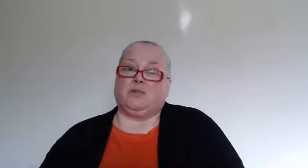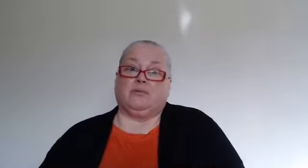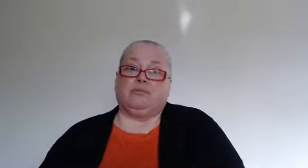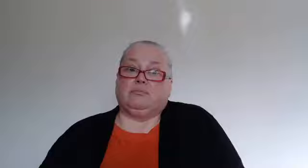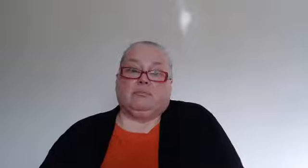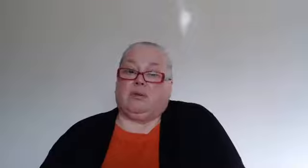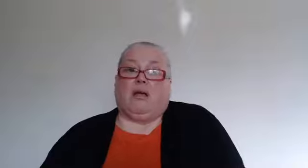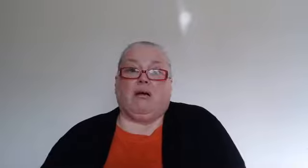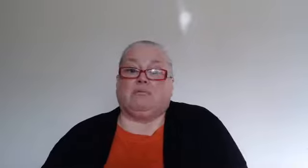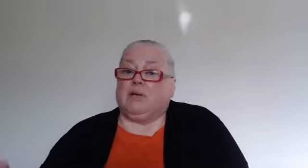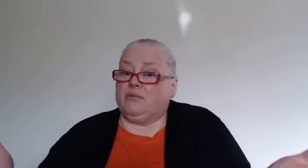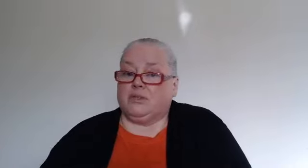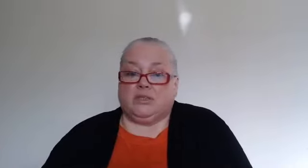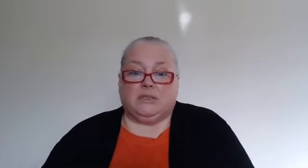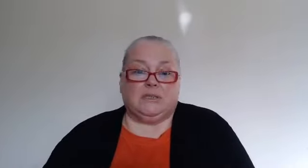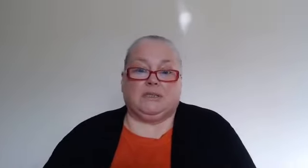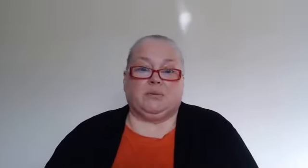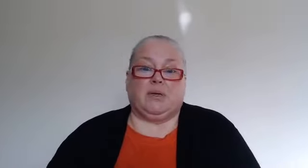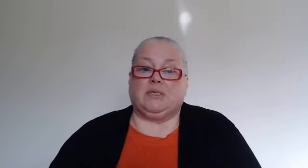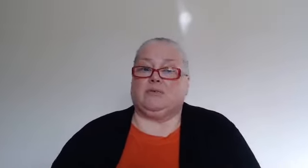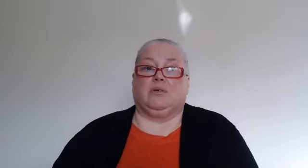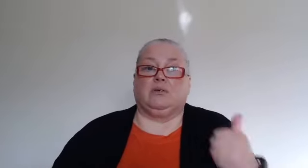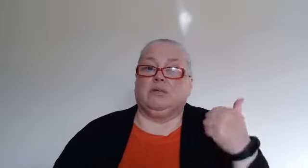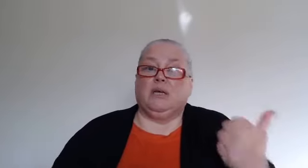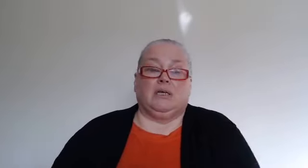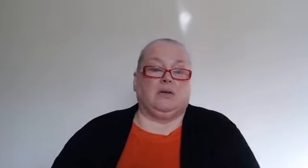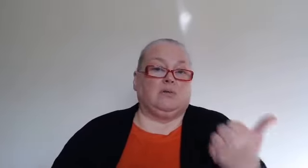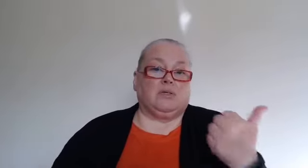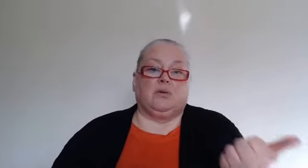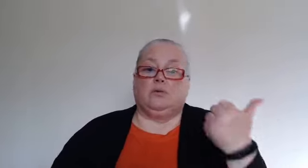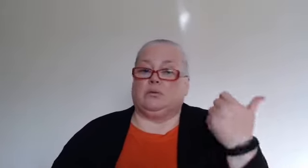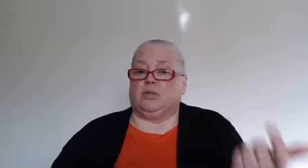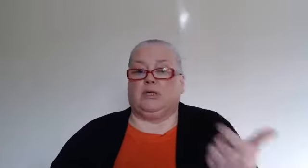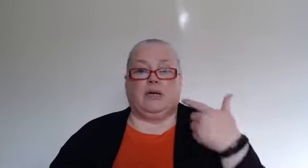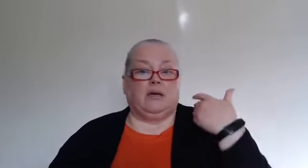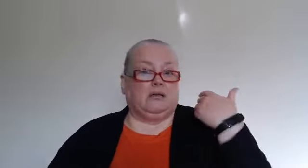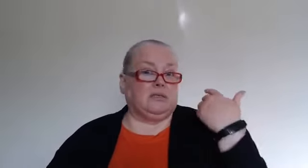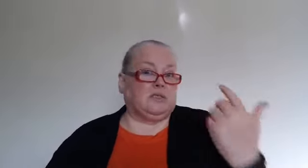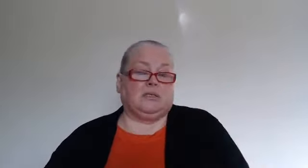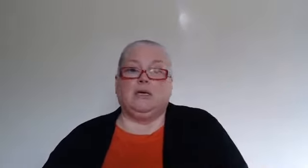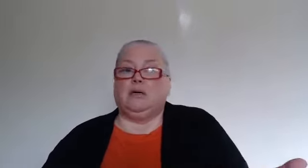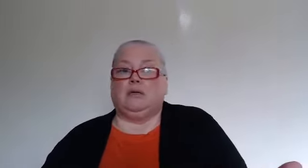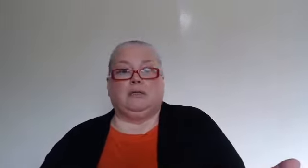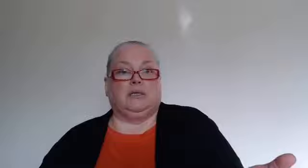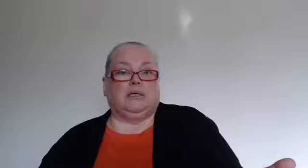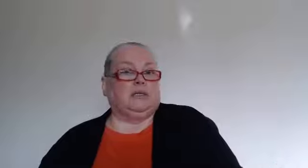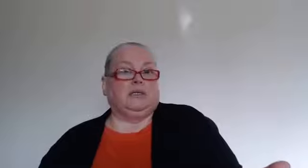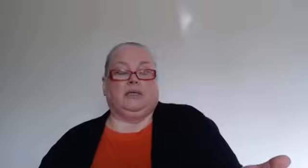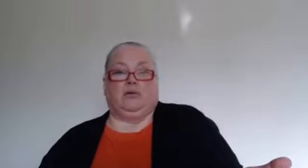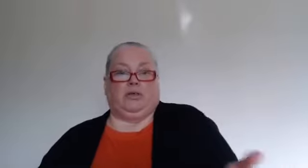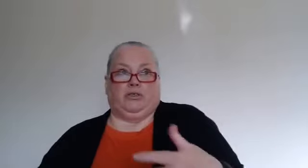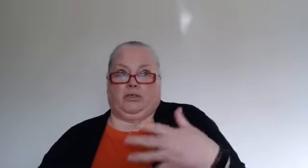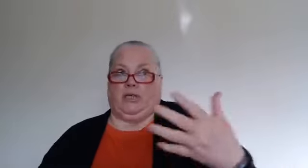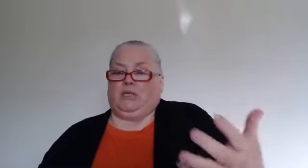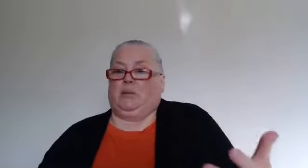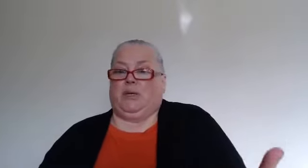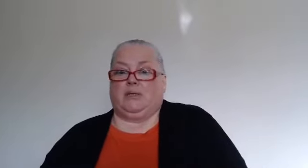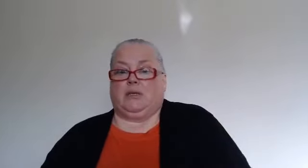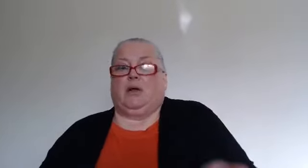expensive. They are. Having a child is expensive. You got, school, childcare costs, all the, your utility bills